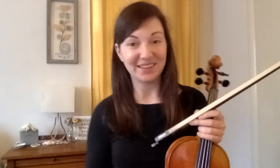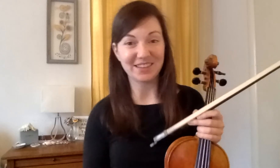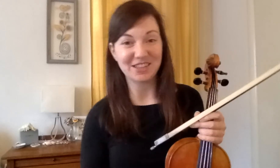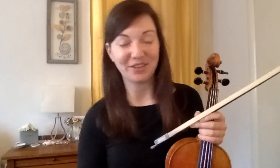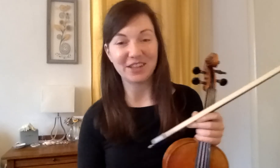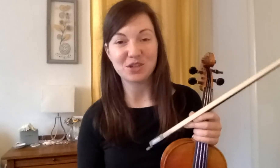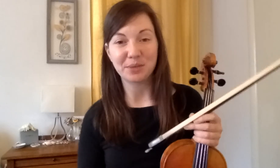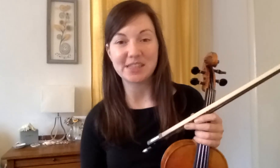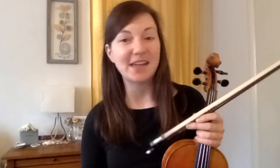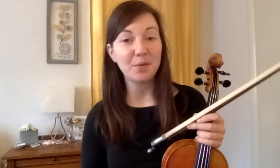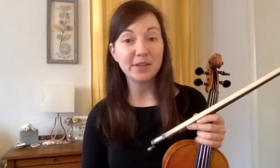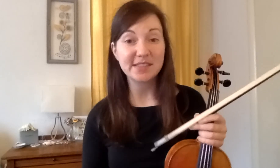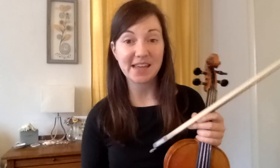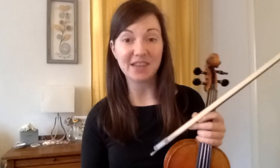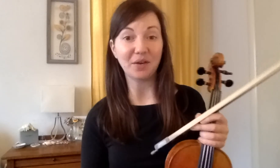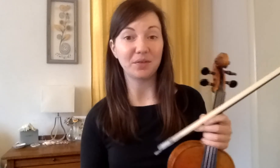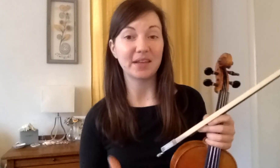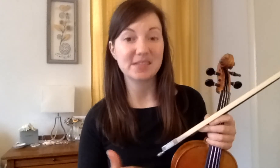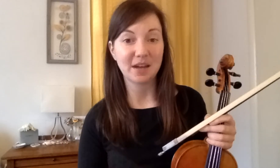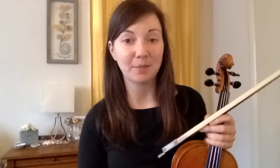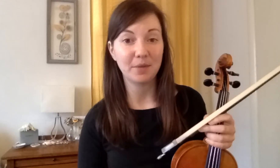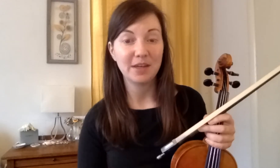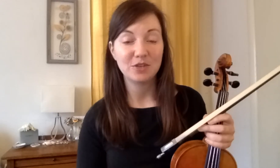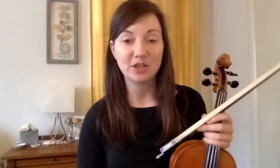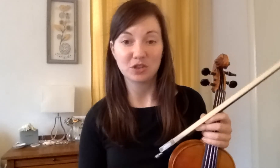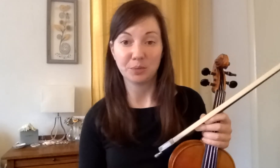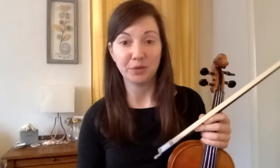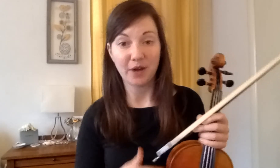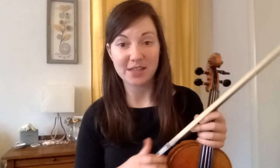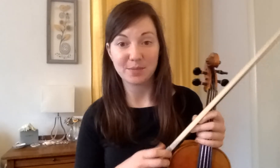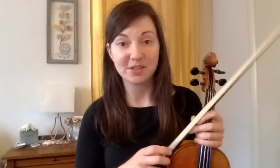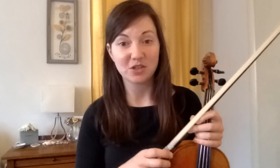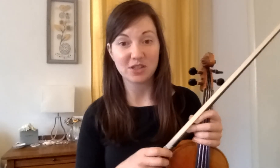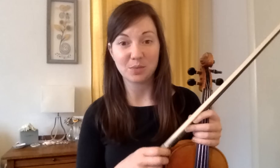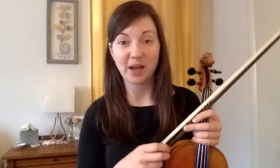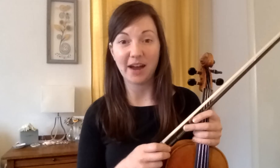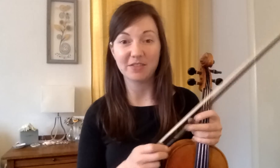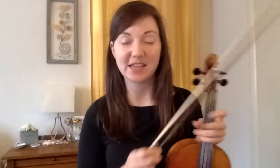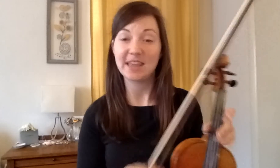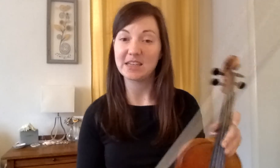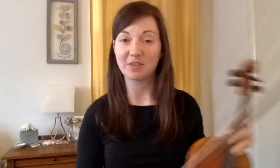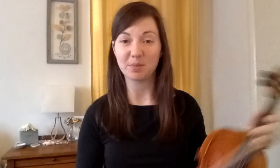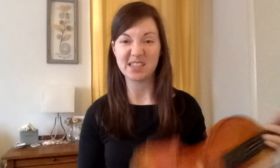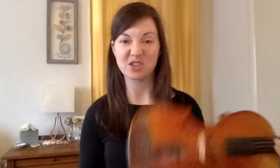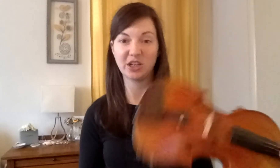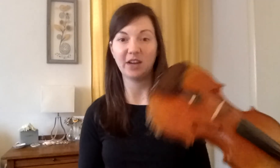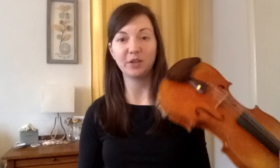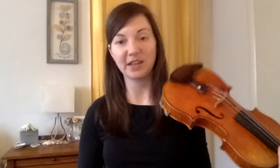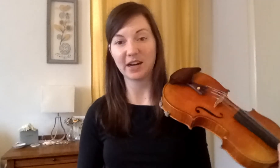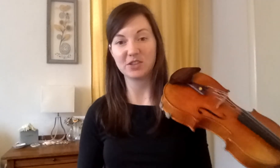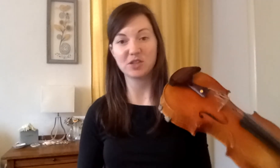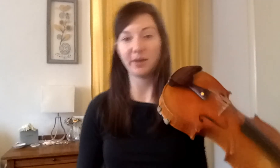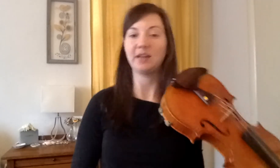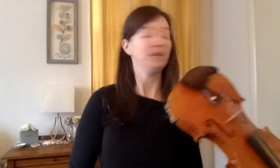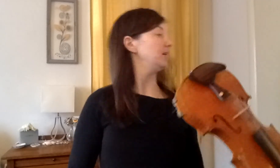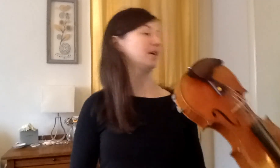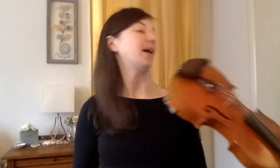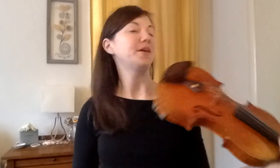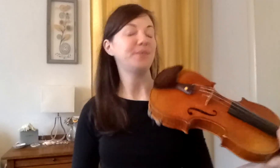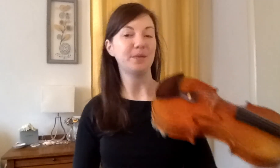different instruments. I will say, though, that some traditional bluegrass musicians will have slightly different positioning with their instrument. They might